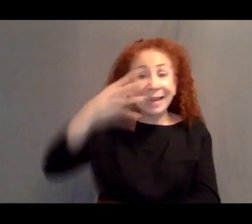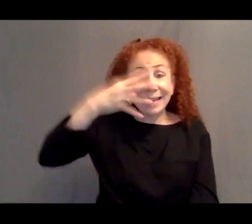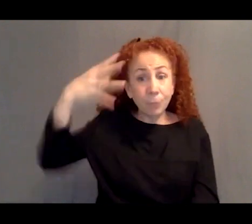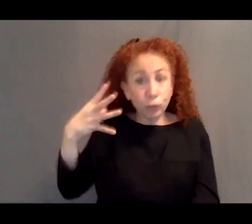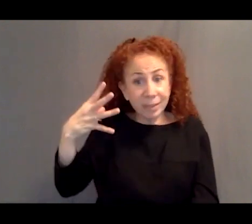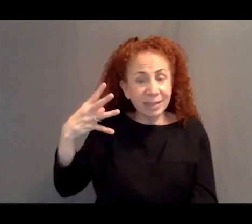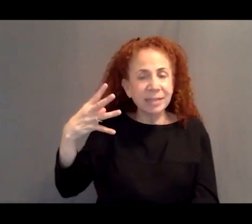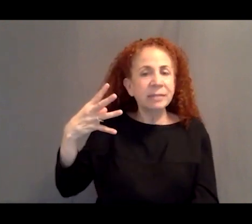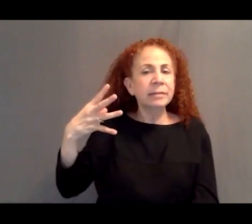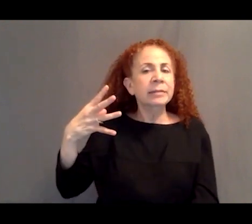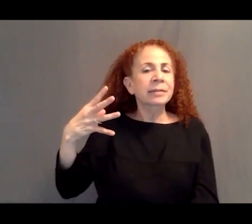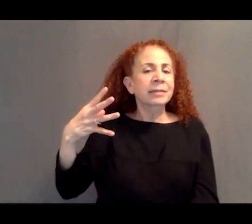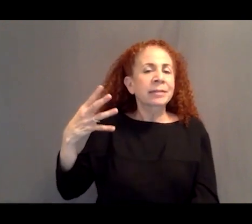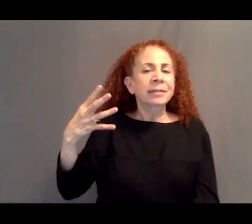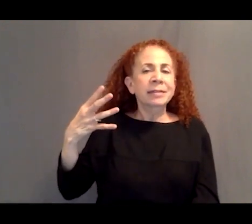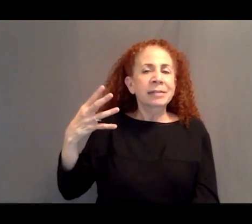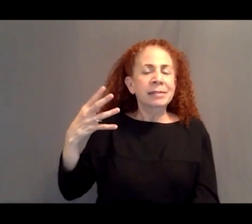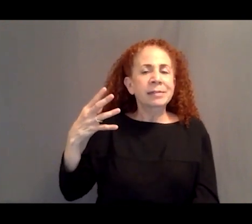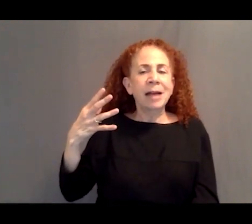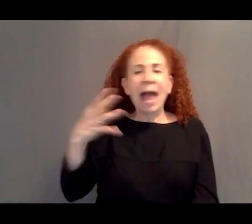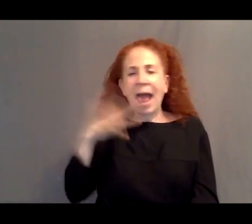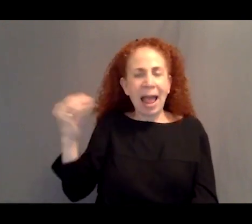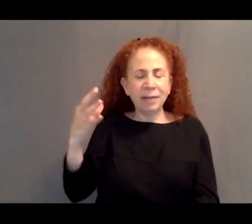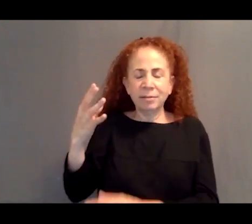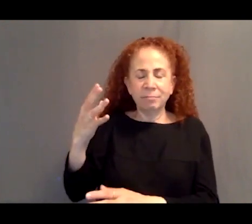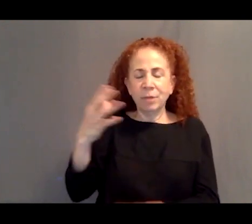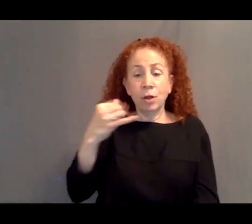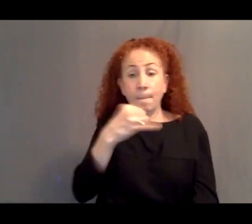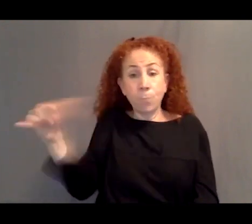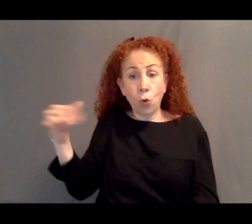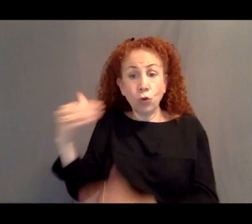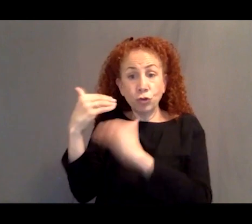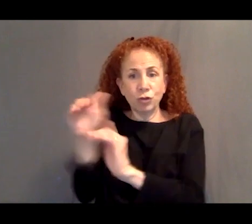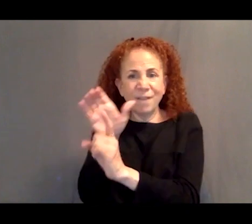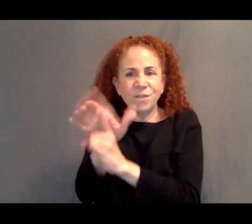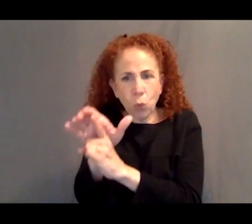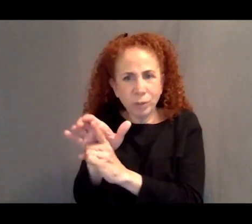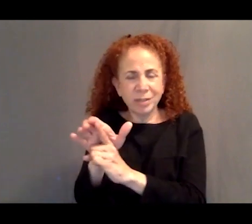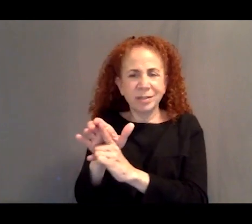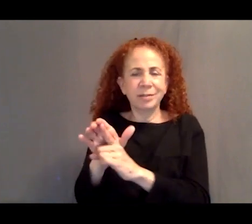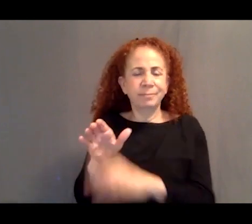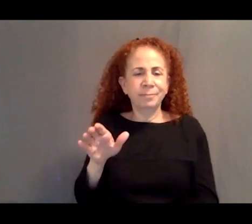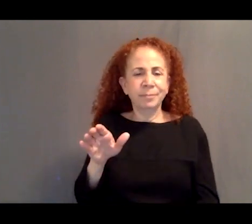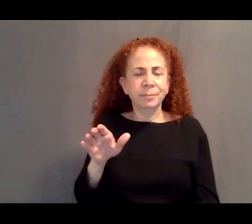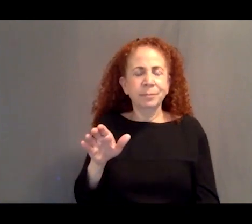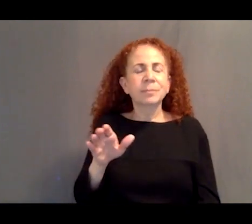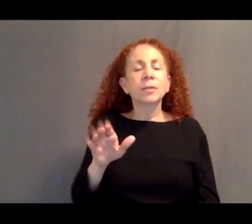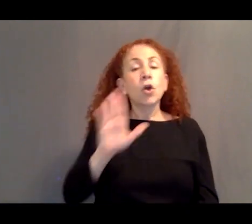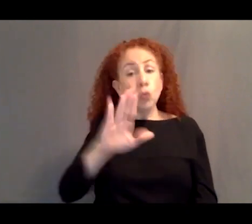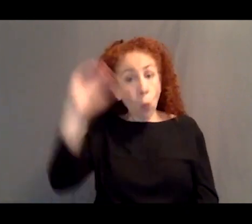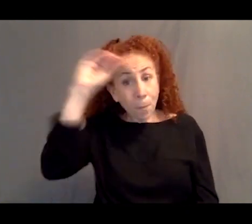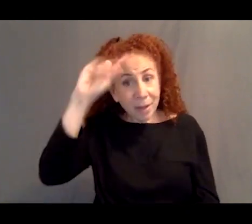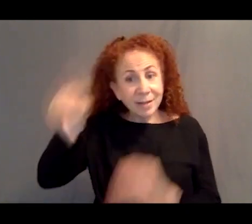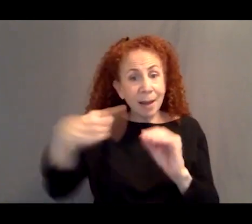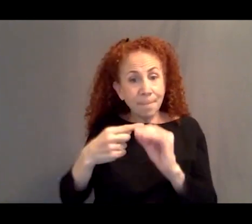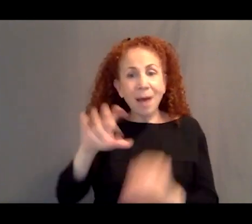undocumented immigrants, and enforces border restrictions? It's a multi-pronged question. What is your opinion